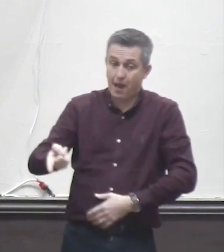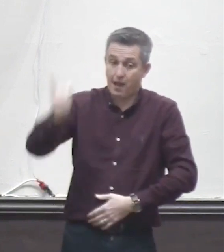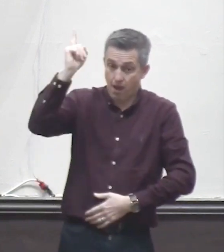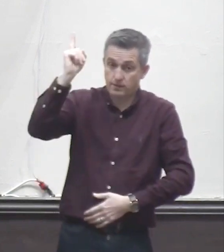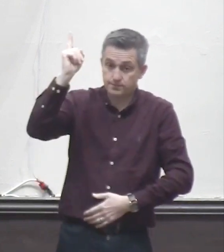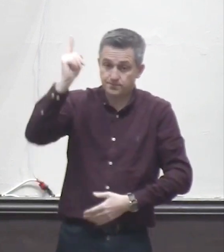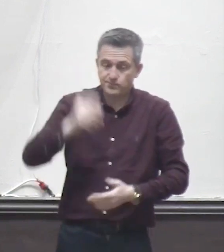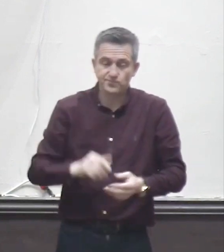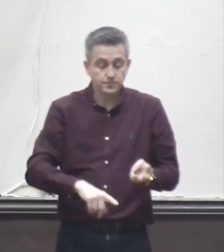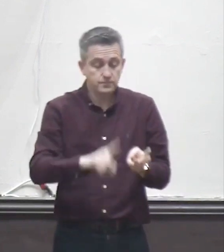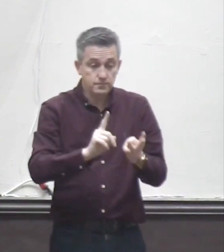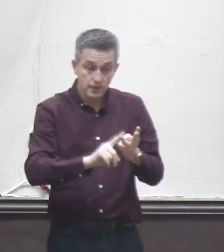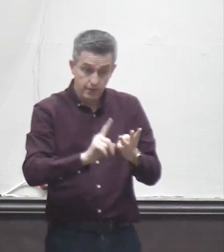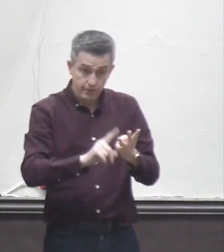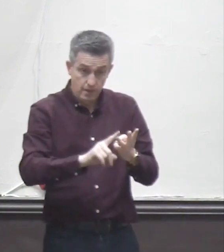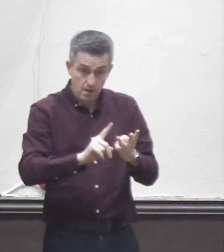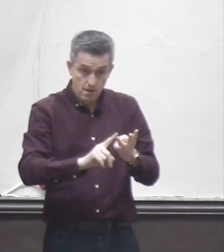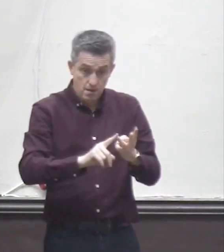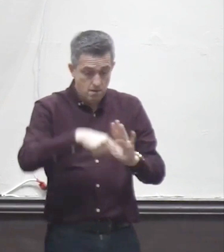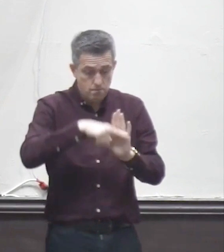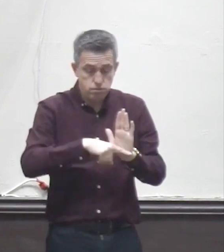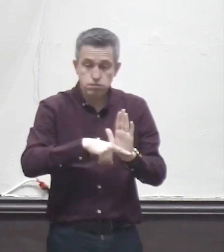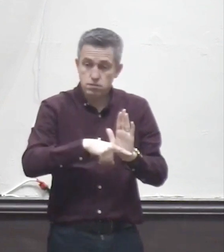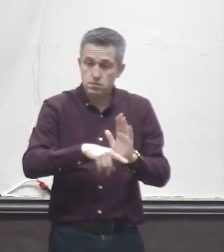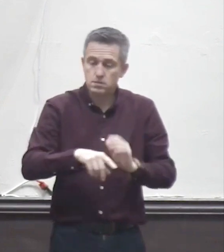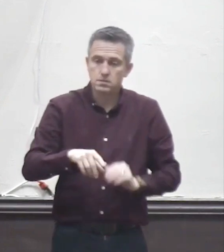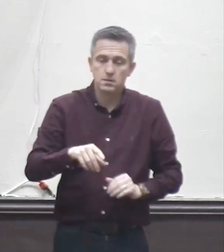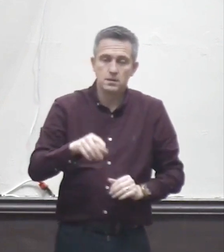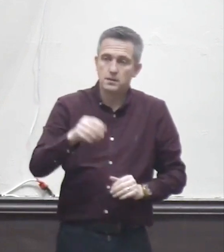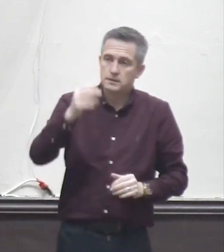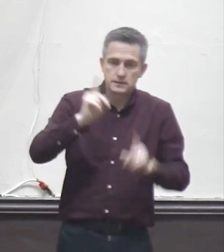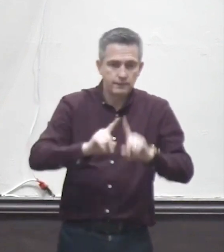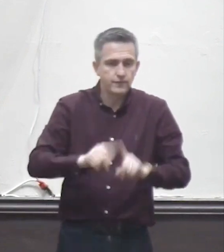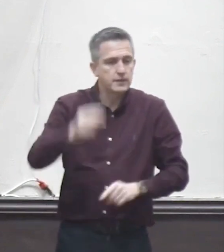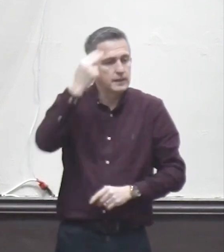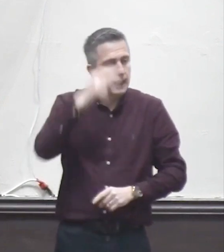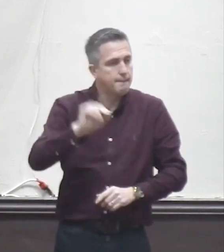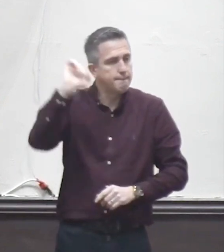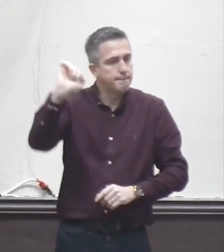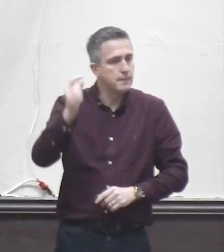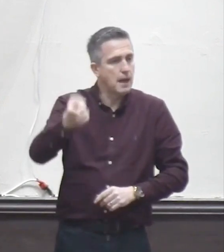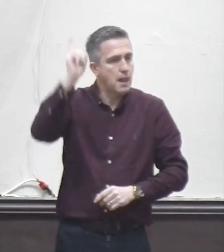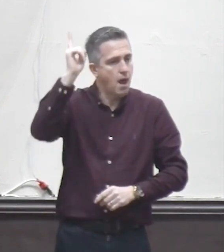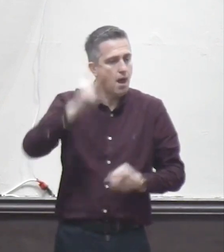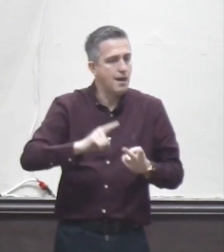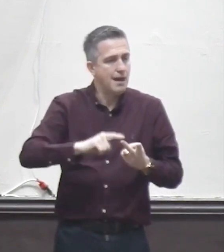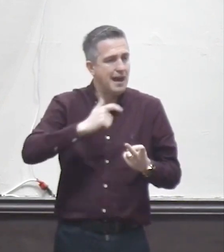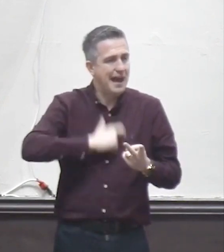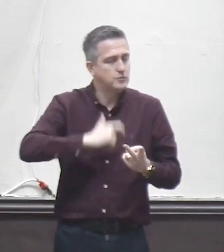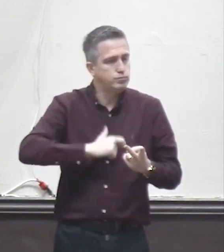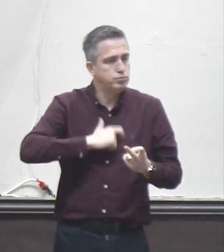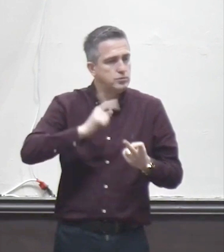if we go on to the third aspect of it, where we say there are the names of Allah and there are the attributes of Allah Azza wa